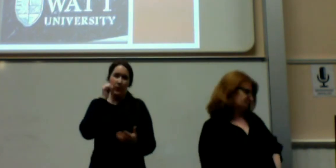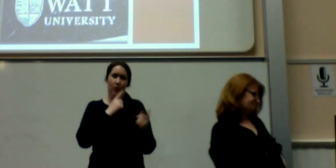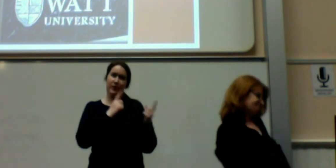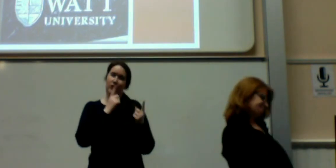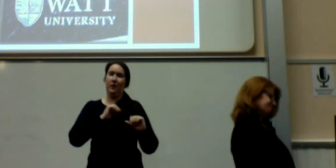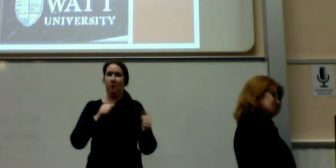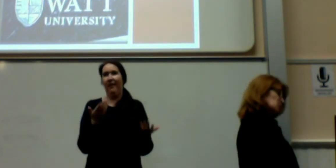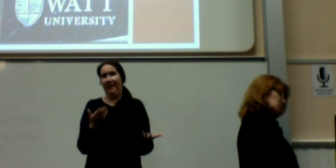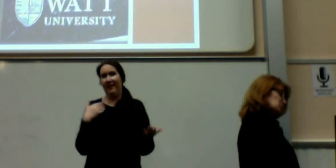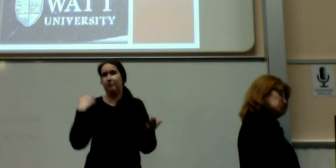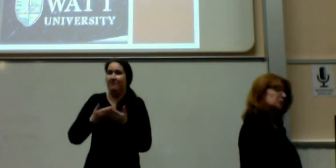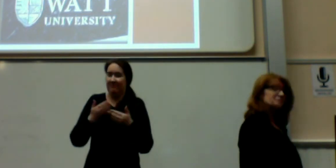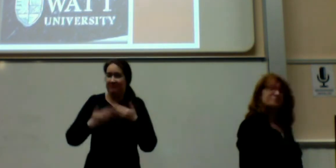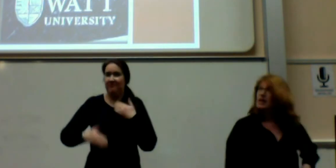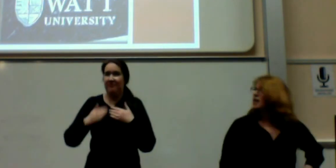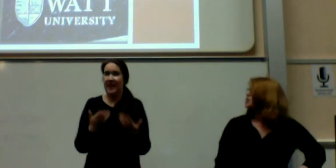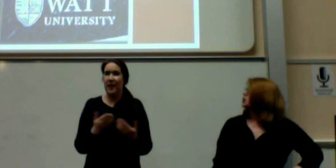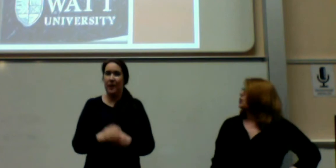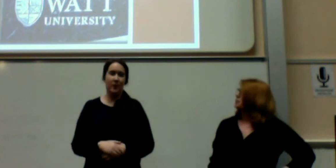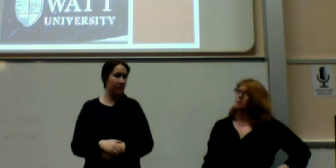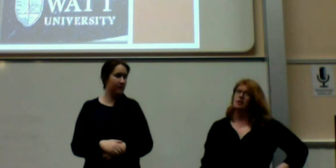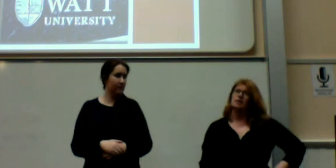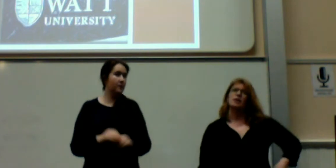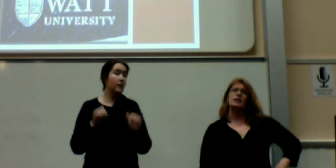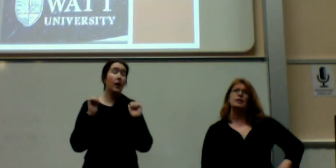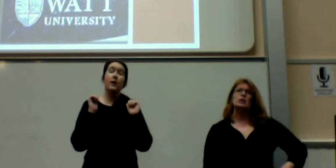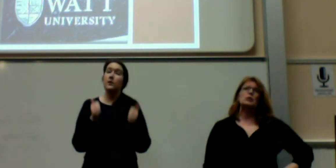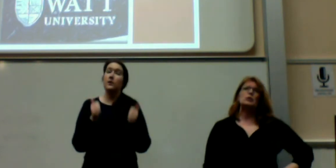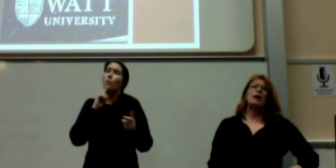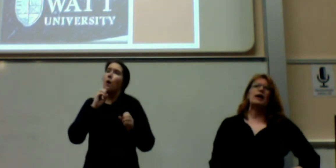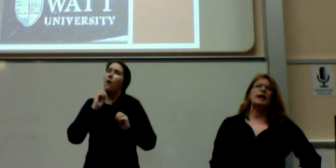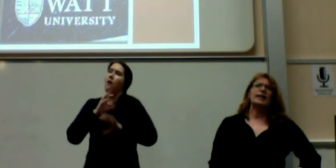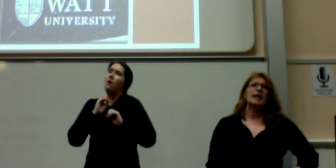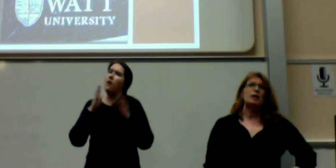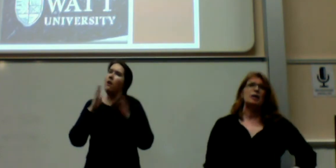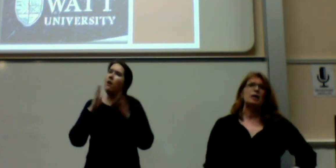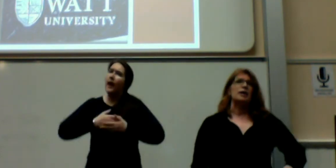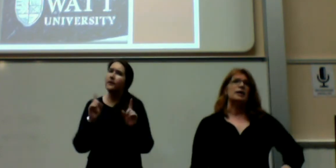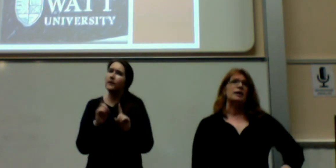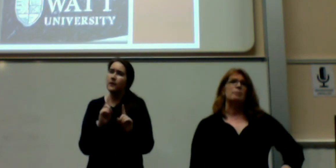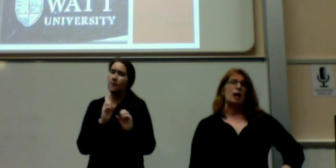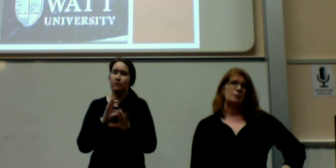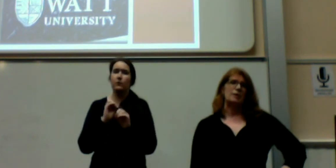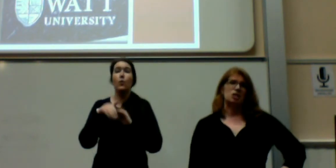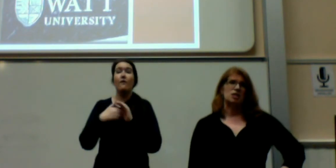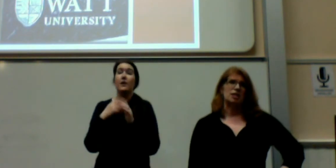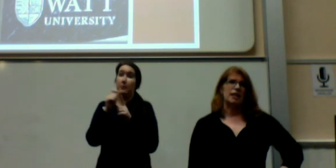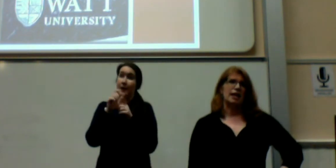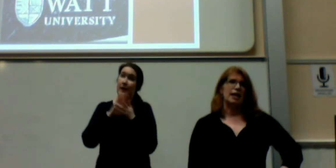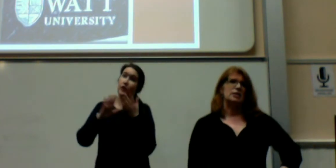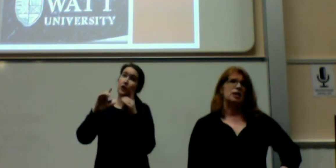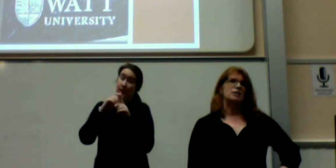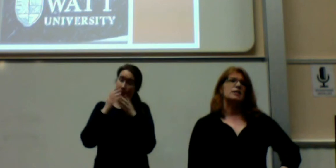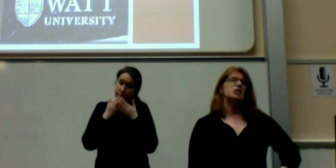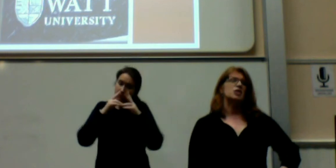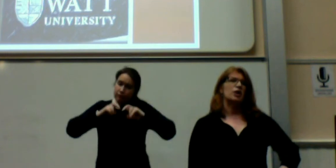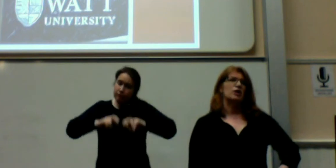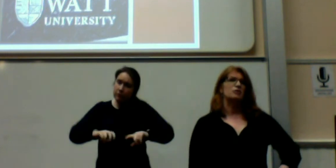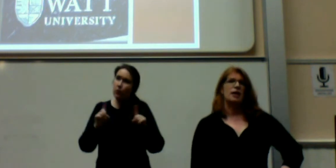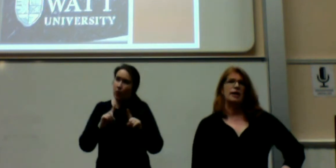better than we did before. So I'm going to be telling you my about my PhD and